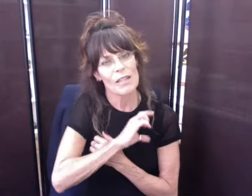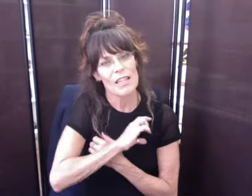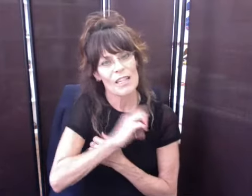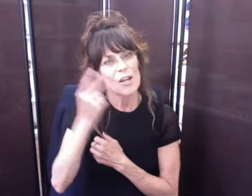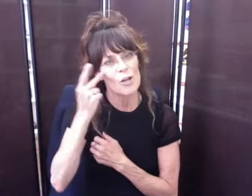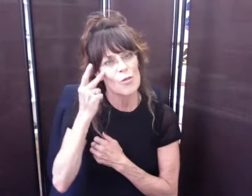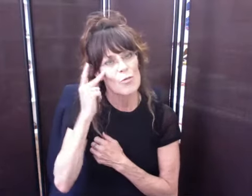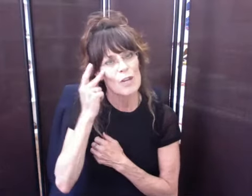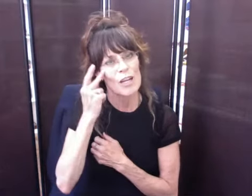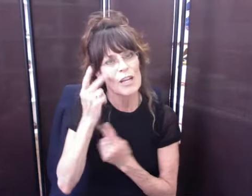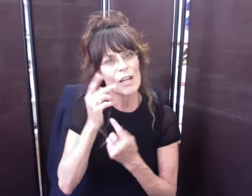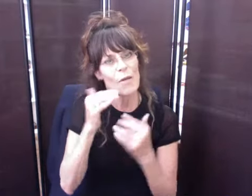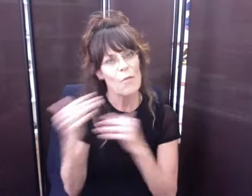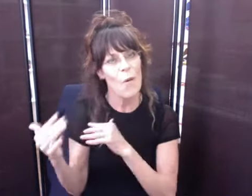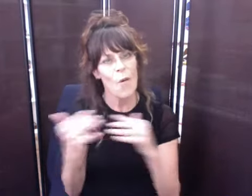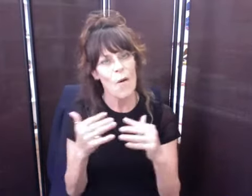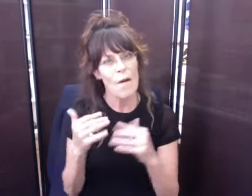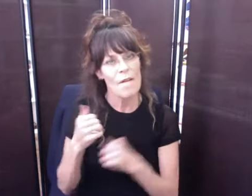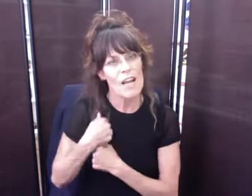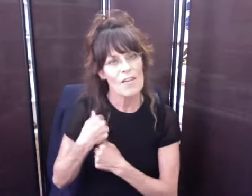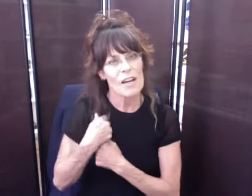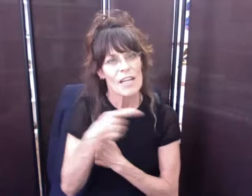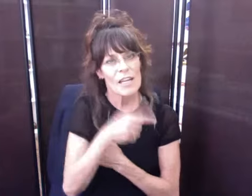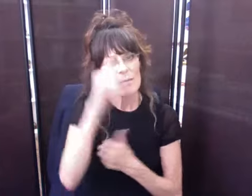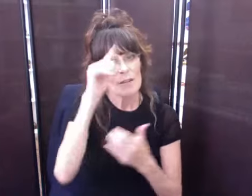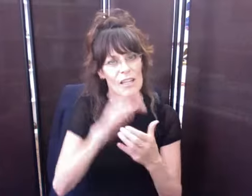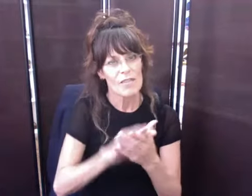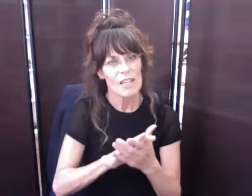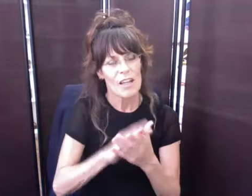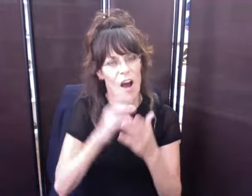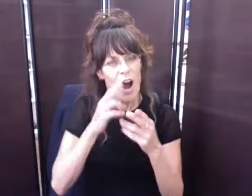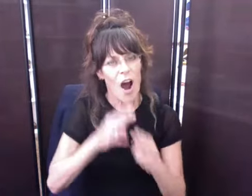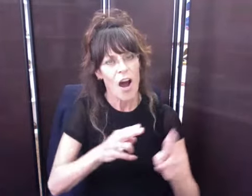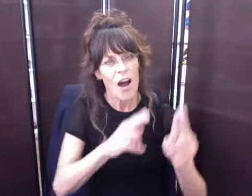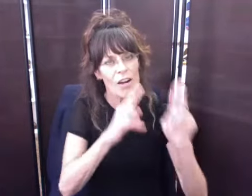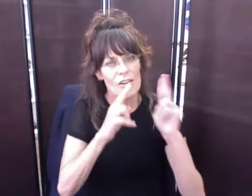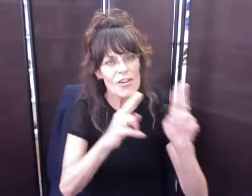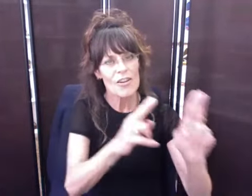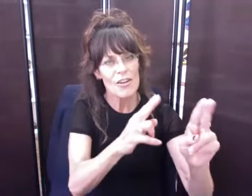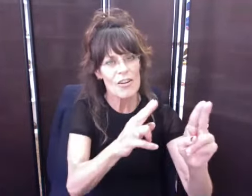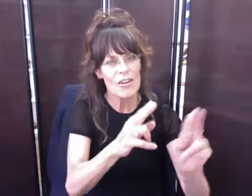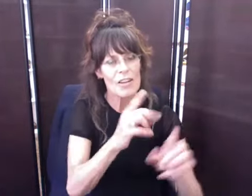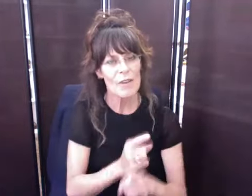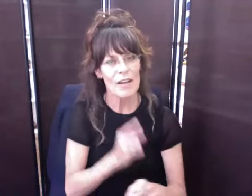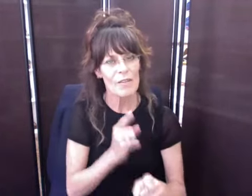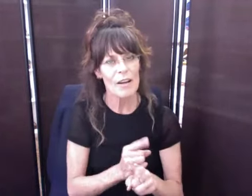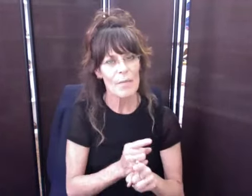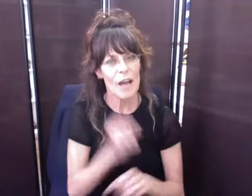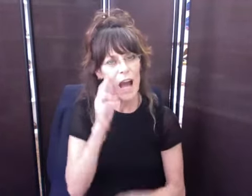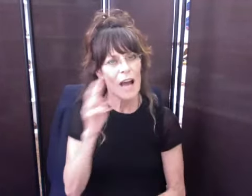in honor and virtue. He showed me how to love people the way I watched him love my mom. He brought me to church and taught me how to pray.